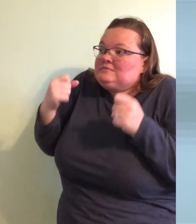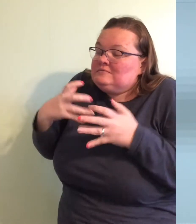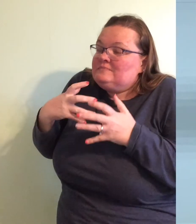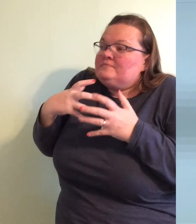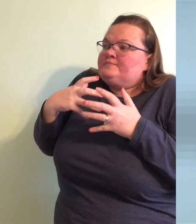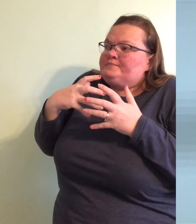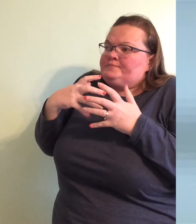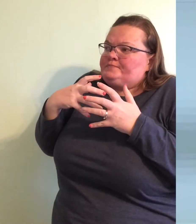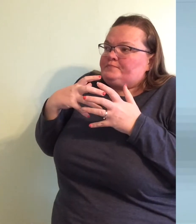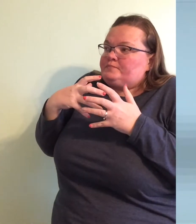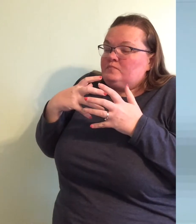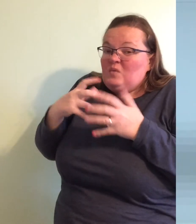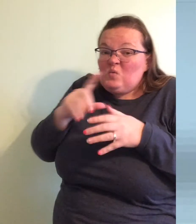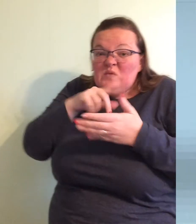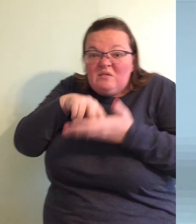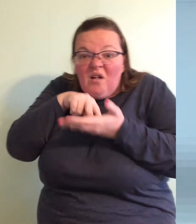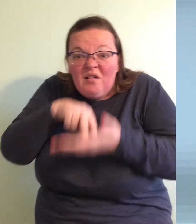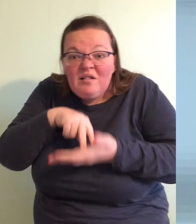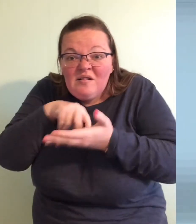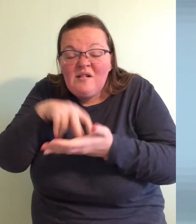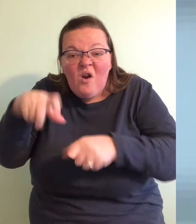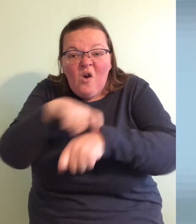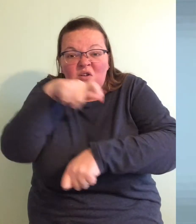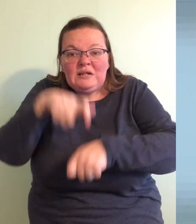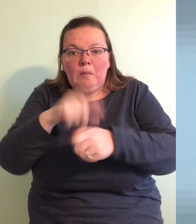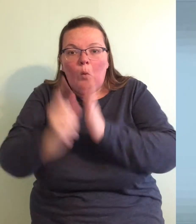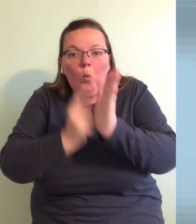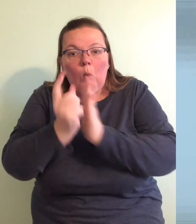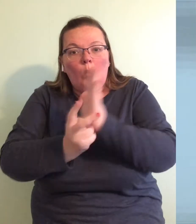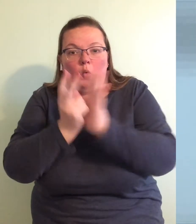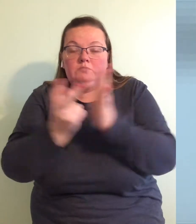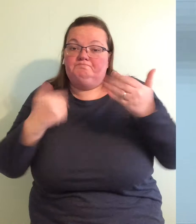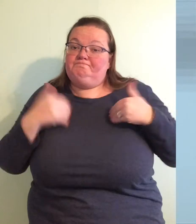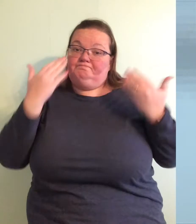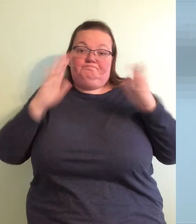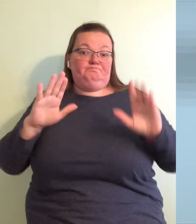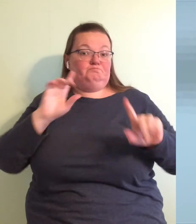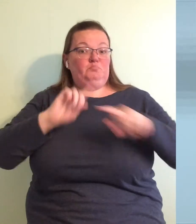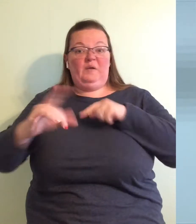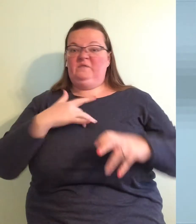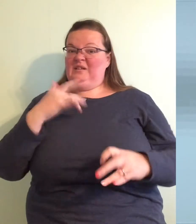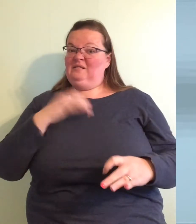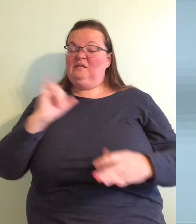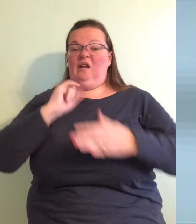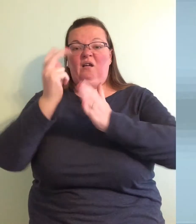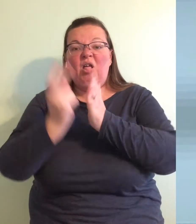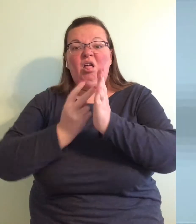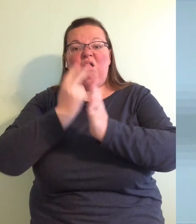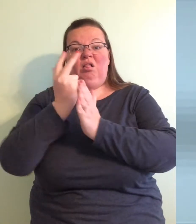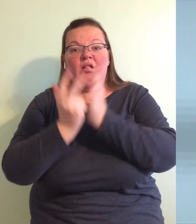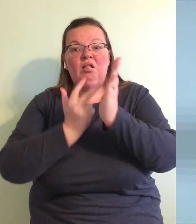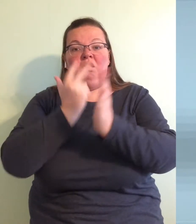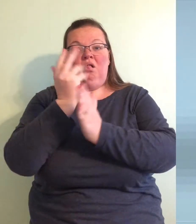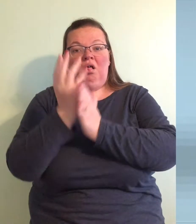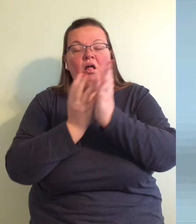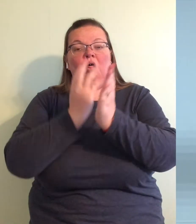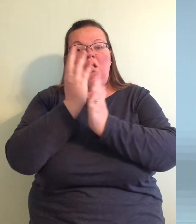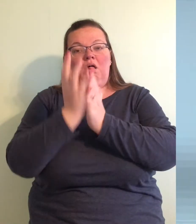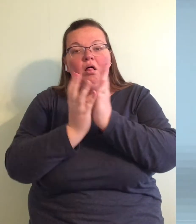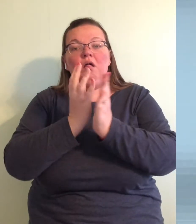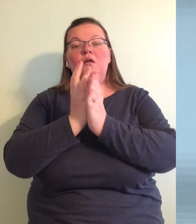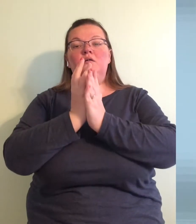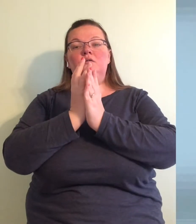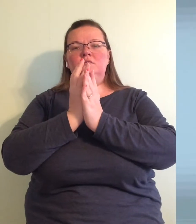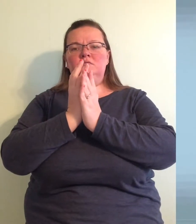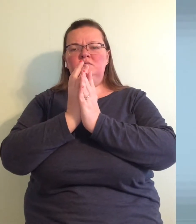with fear. How long that really lasted, I don't know, but it seemed to Edmund to last for hours. Then at last